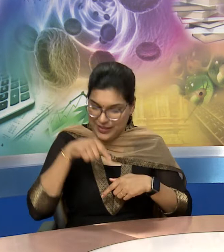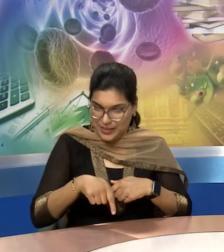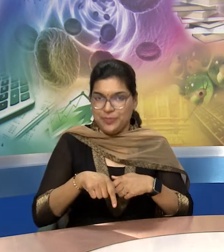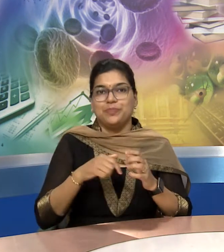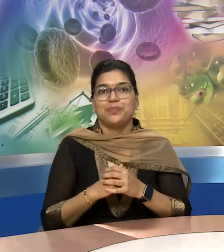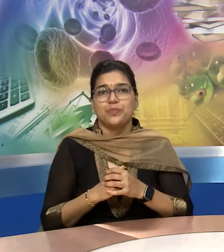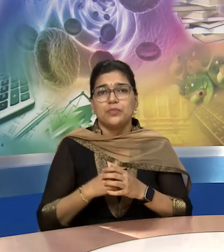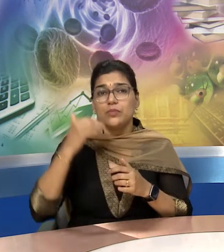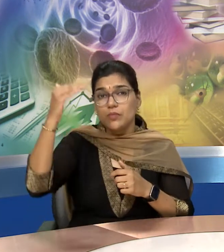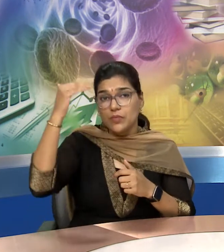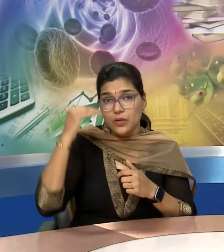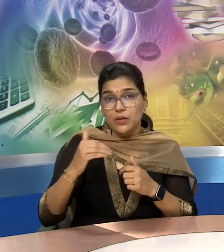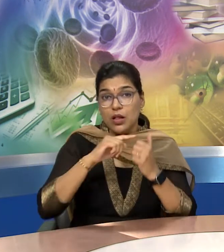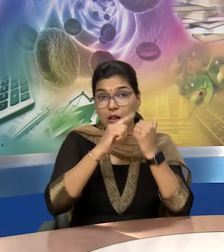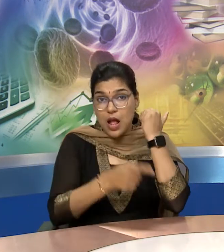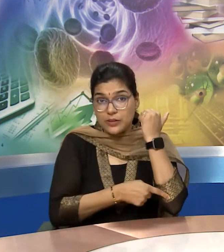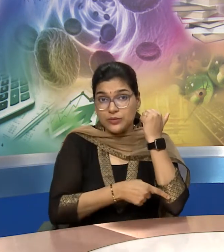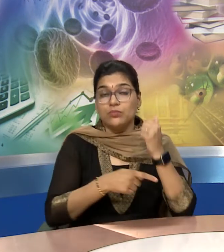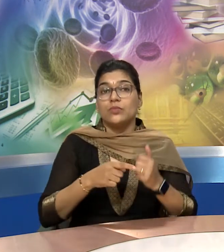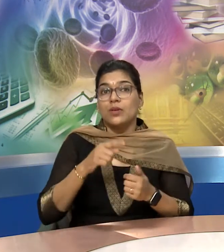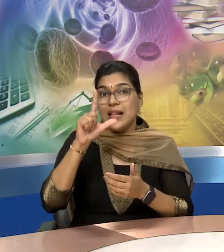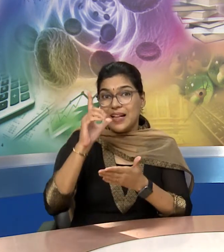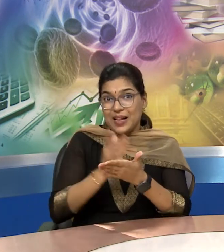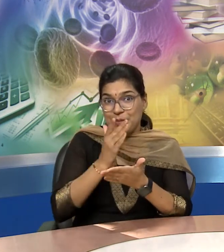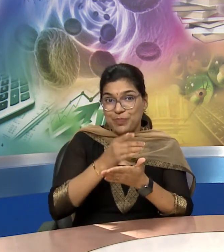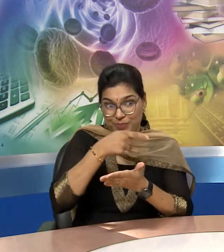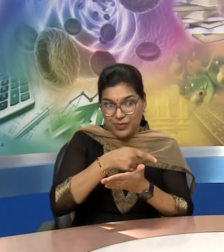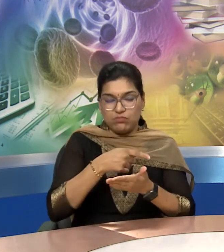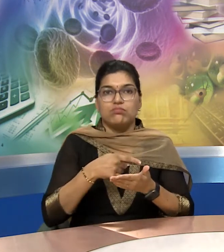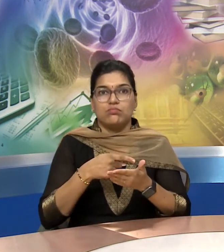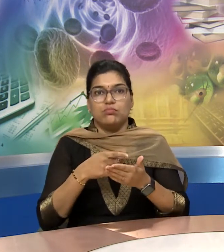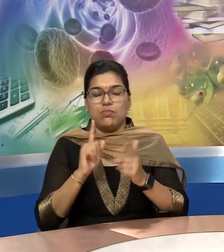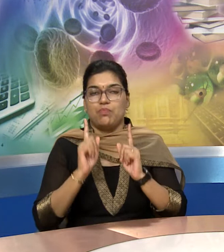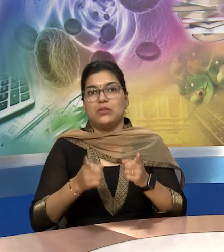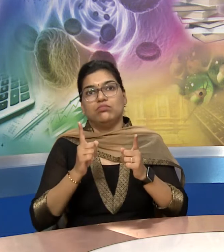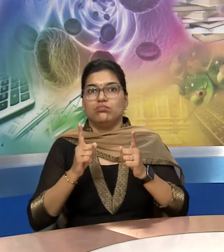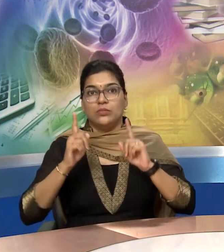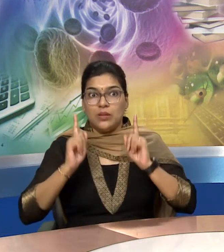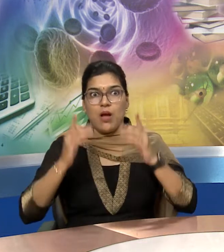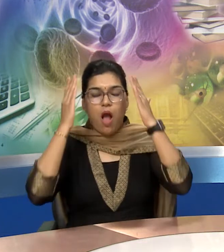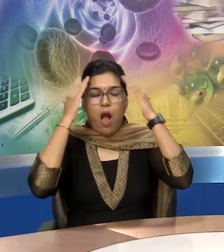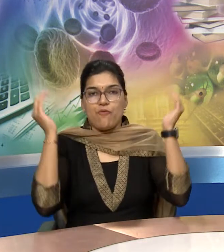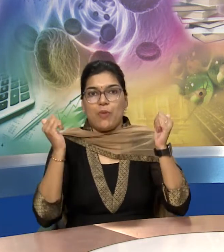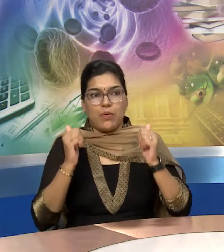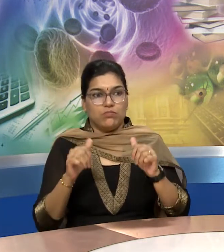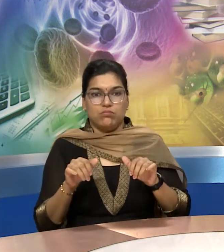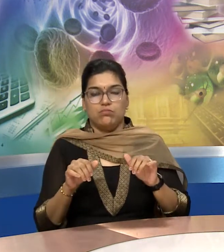As we know that the quality of information is an important concern and it is a challenge for everyone. So